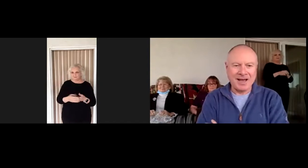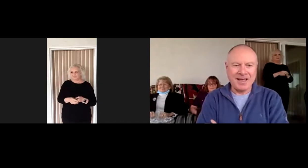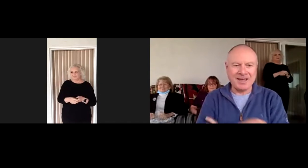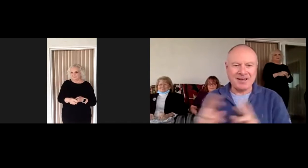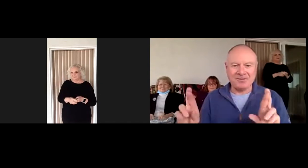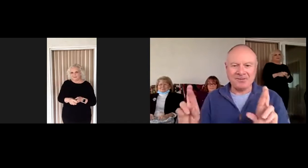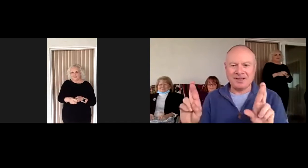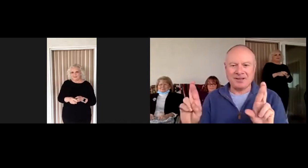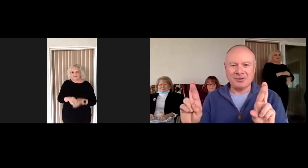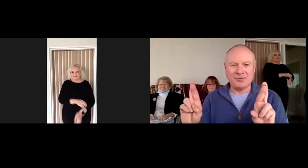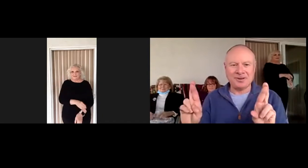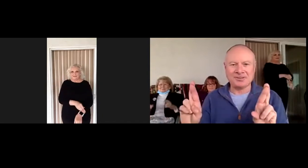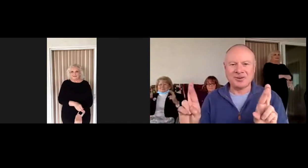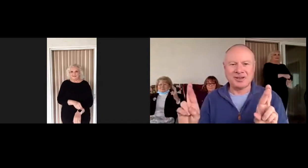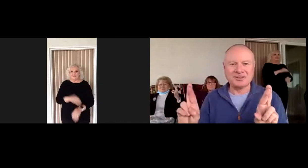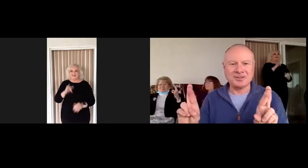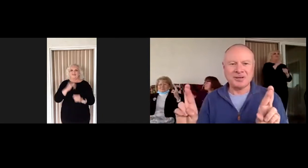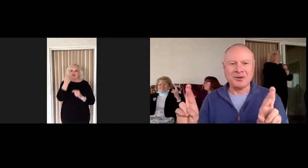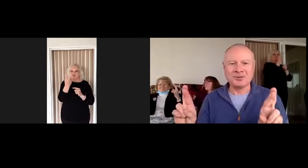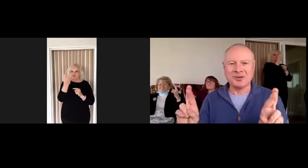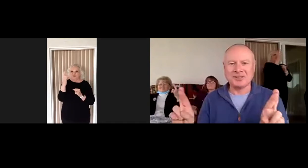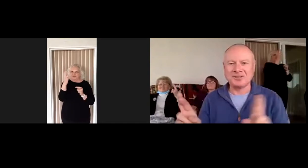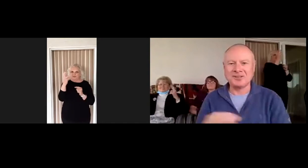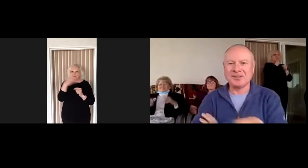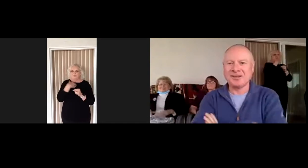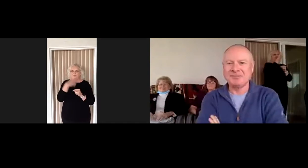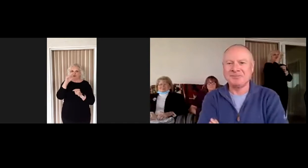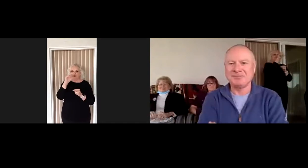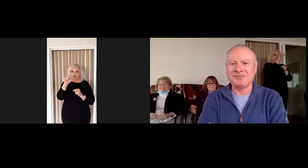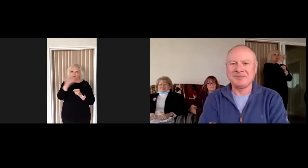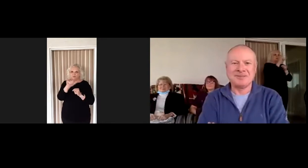And I have like 2 fingers crossed and my toes crossed.